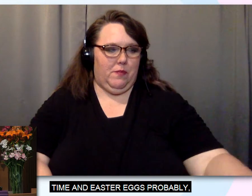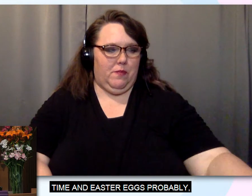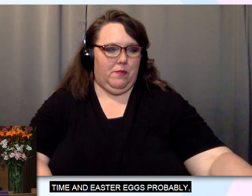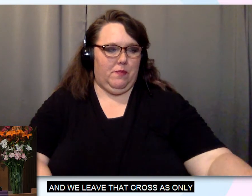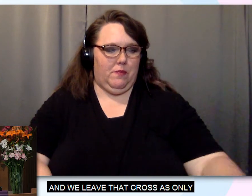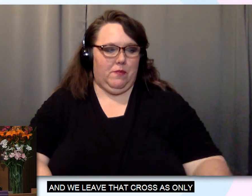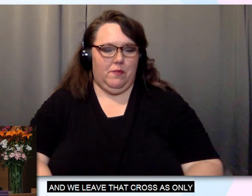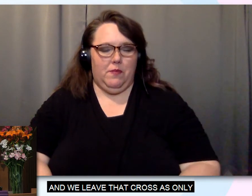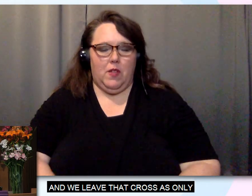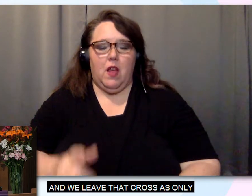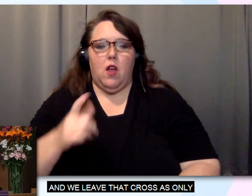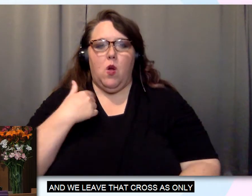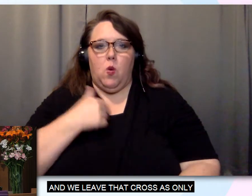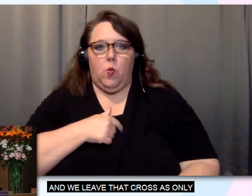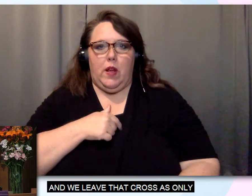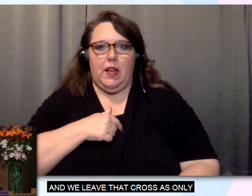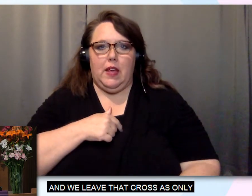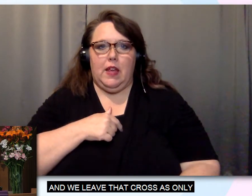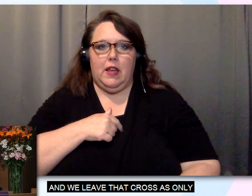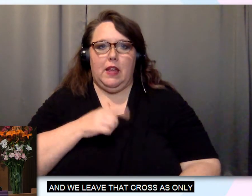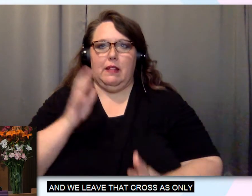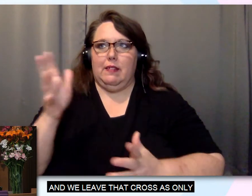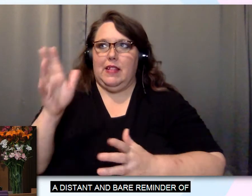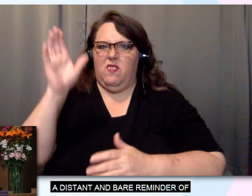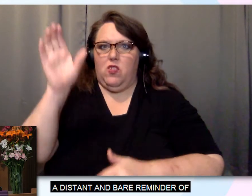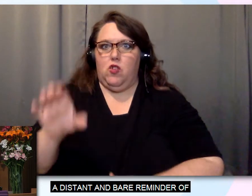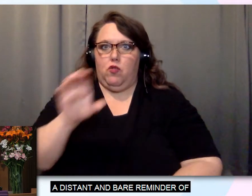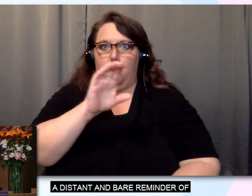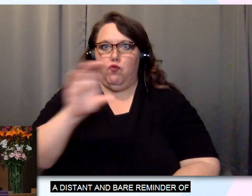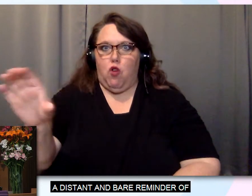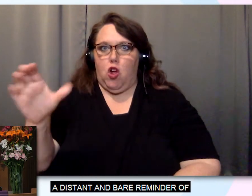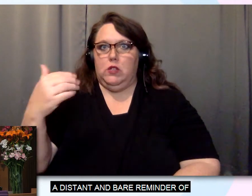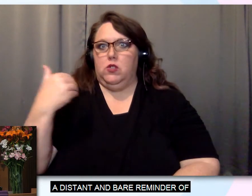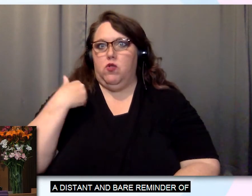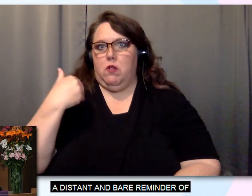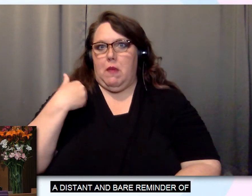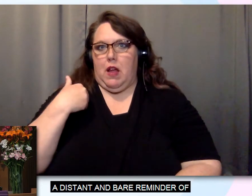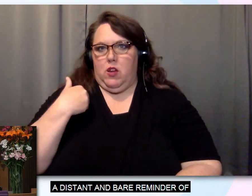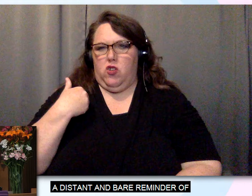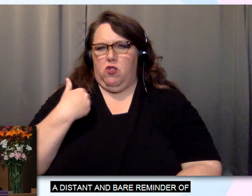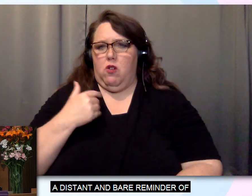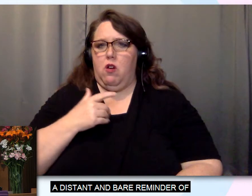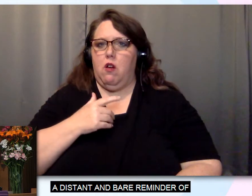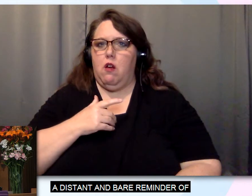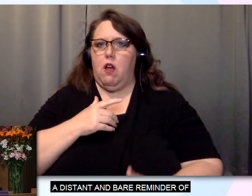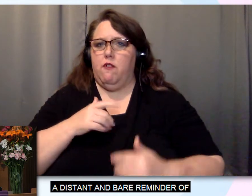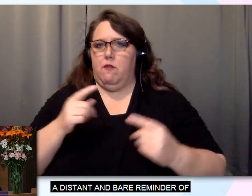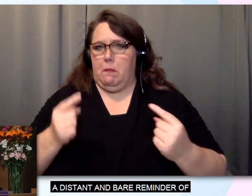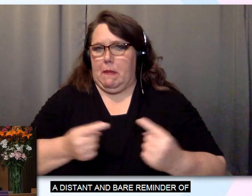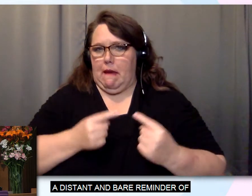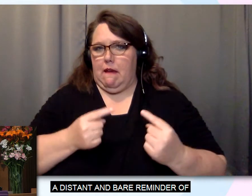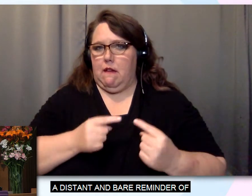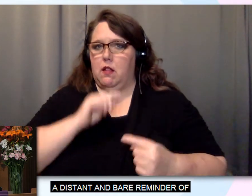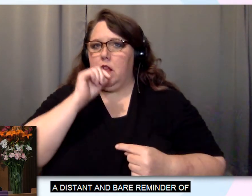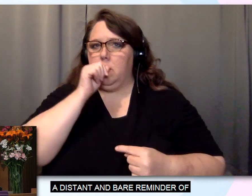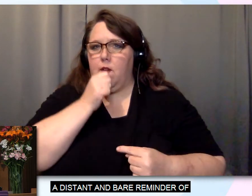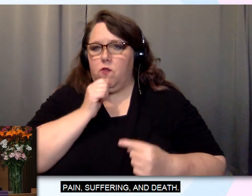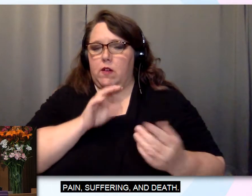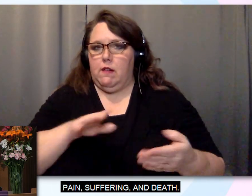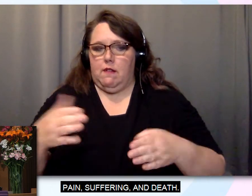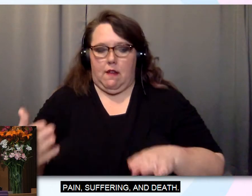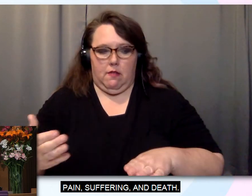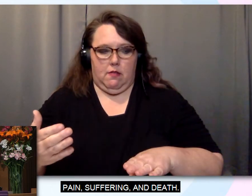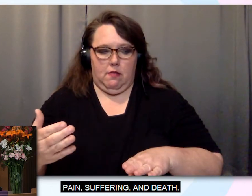we leave that cross as only a distant and bare reminder of pain, suffering, and